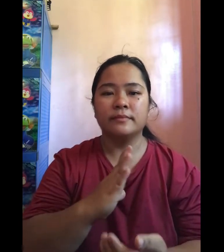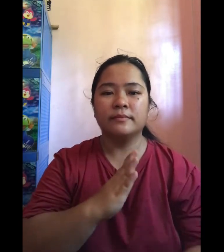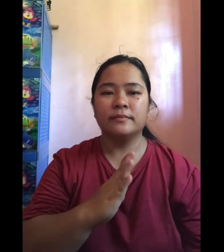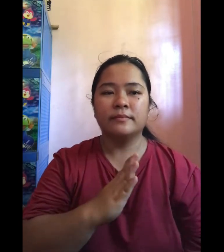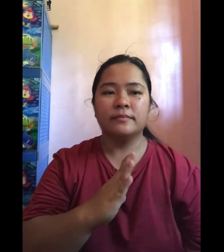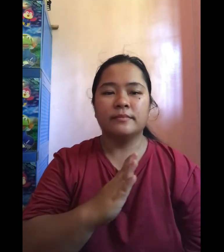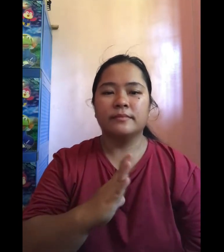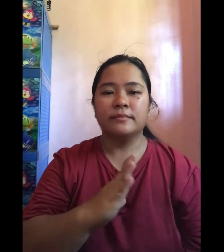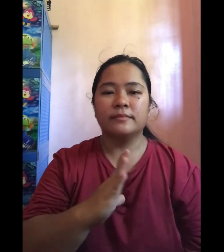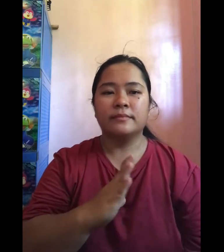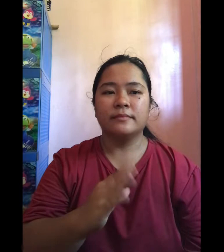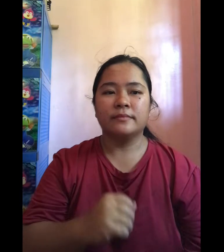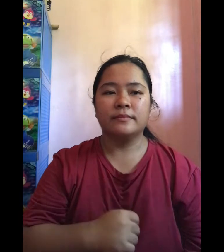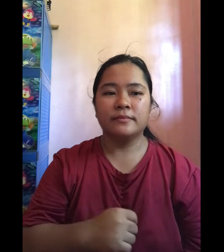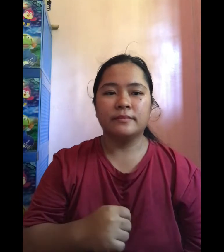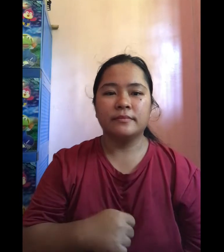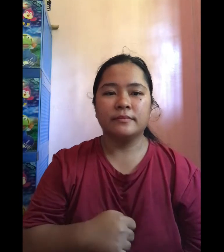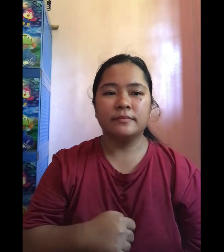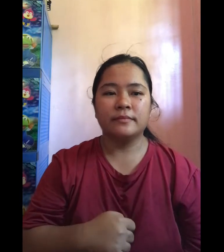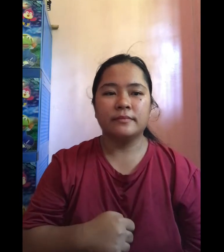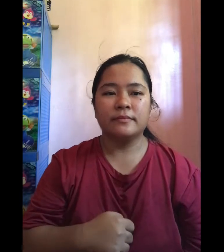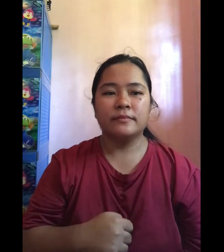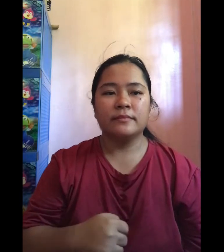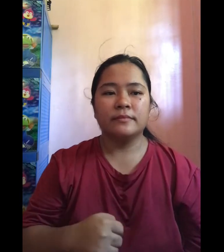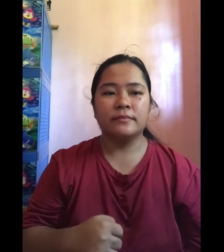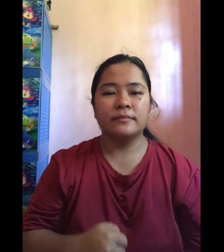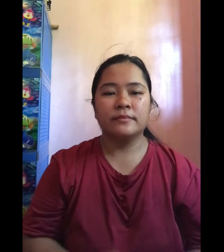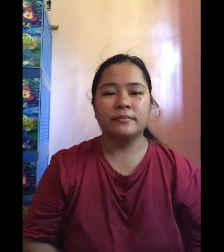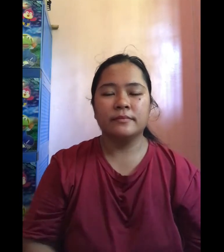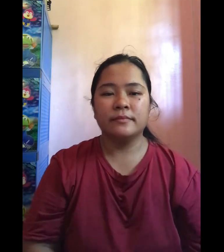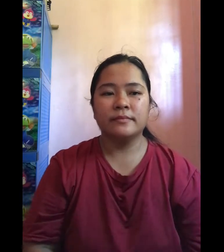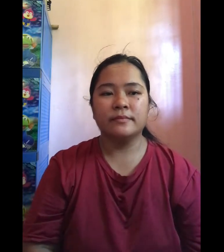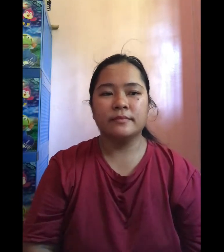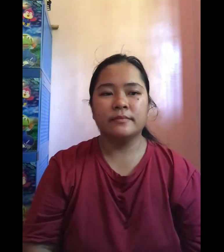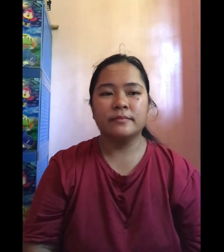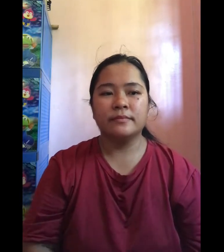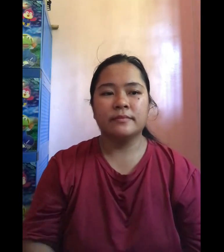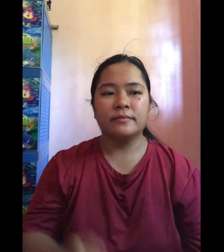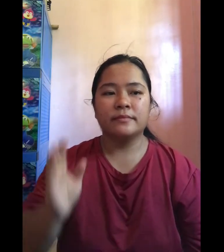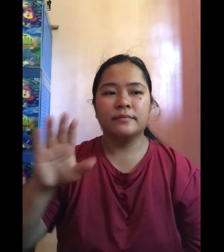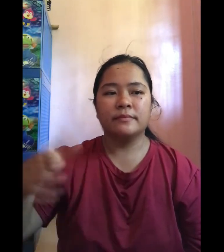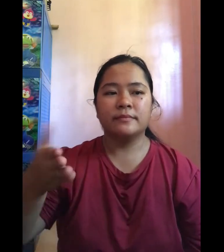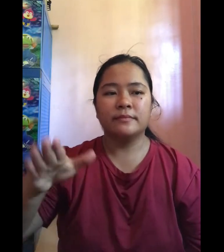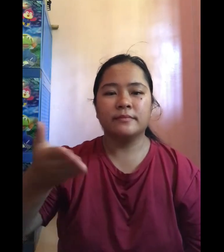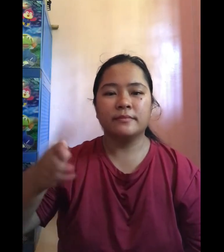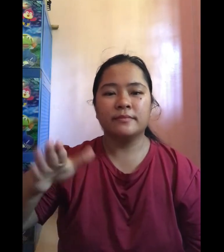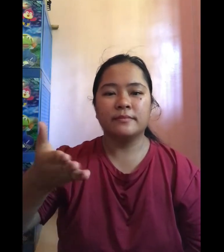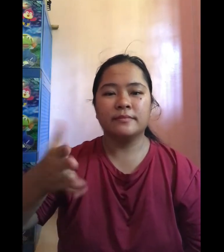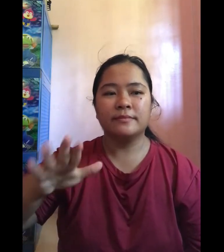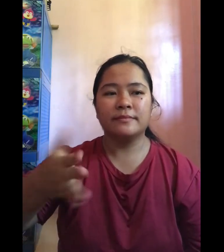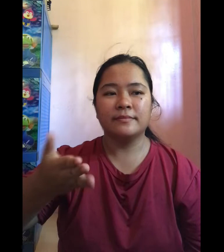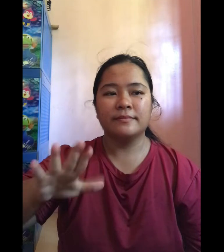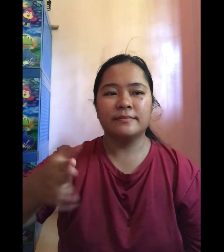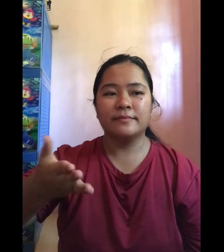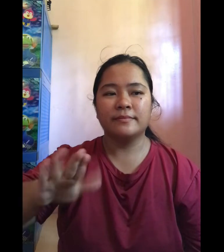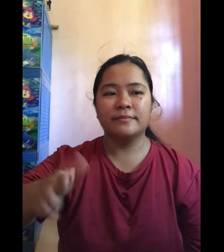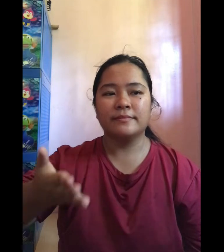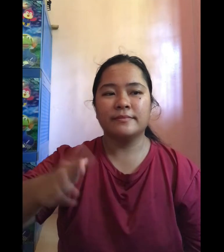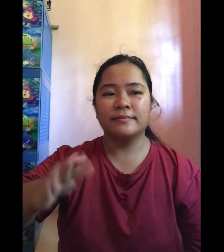fine. And a lot of people that we usually say already in a spoken language is, I'm so-so. You know, you're not good, you're